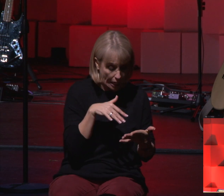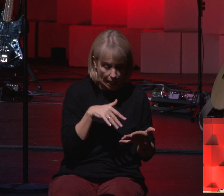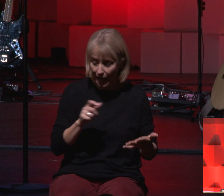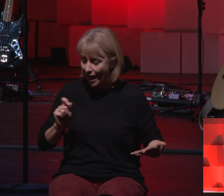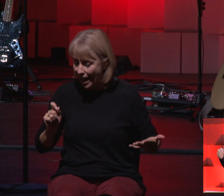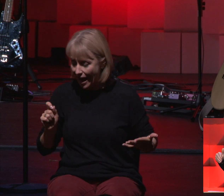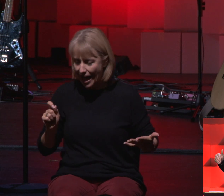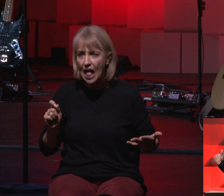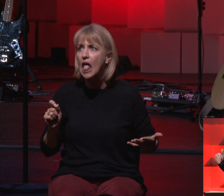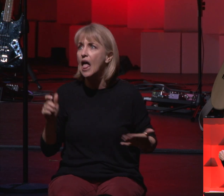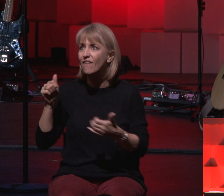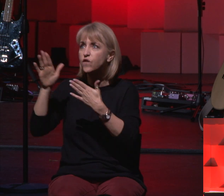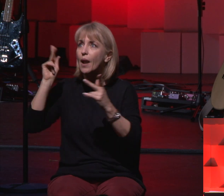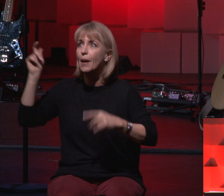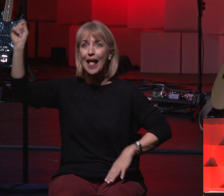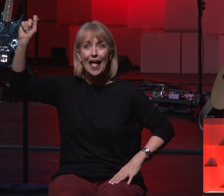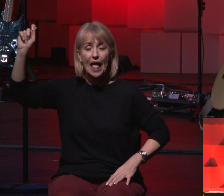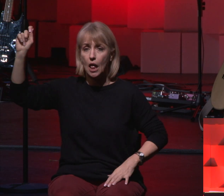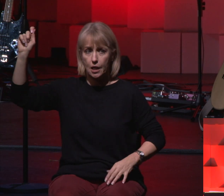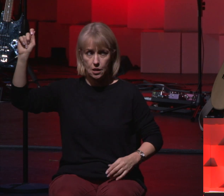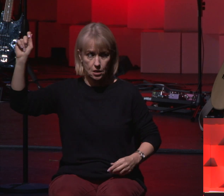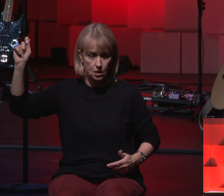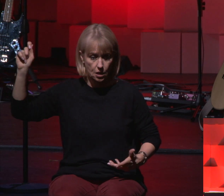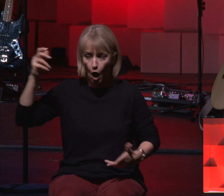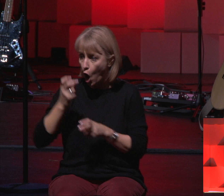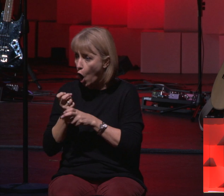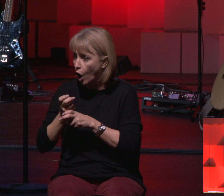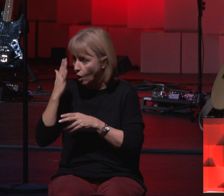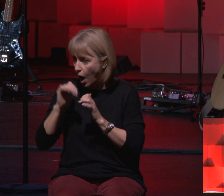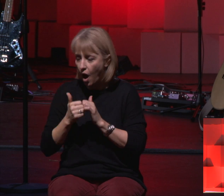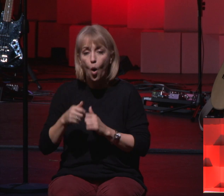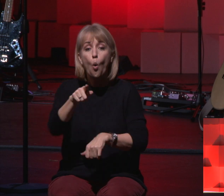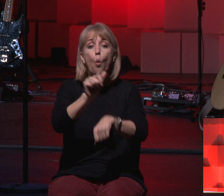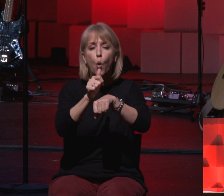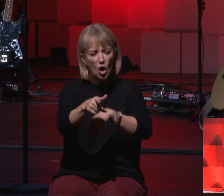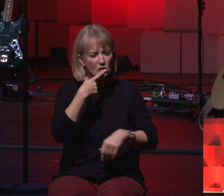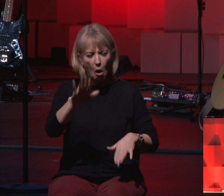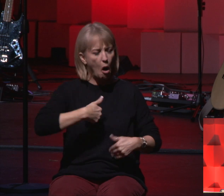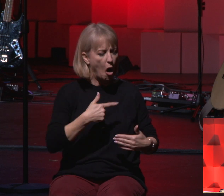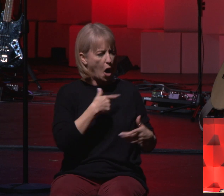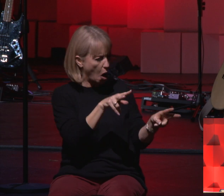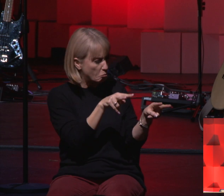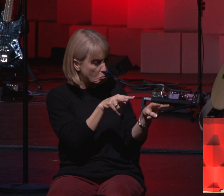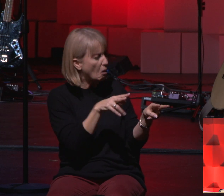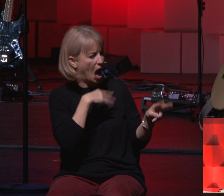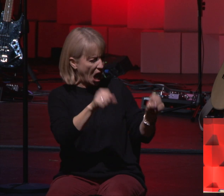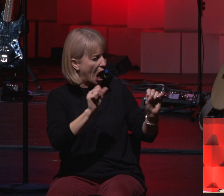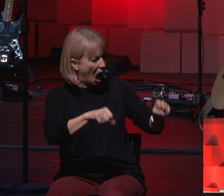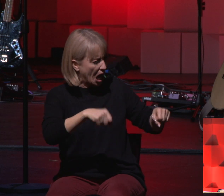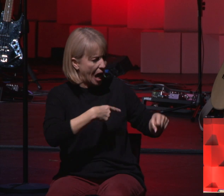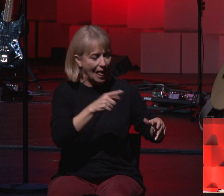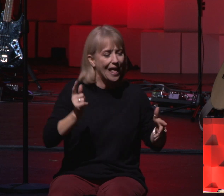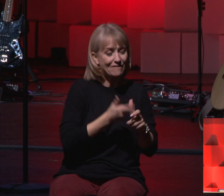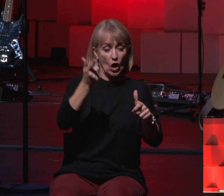but boy, when you're up there in front of everybody else, it's hard. Maybe you learn that at your work. I can do that. I can do that. And then when you're doing it, it's a little bit scary,